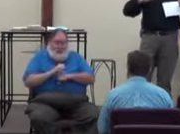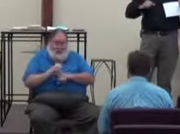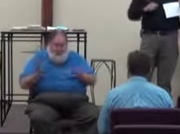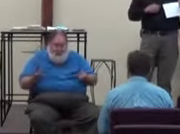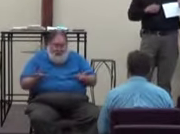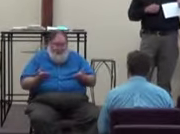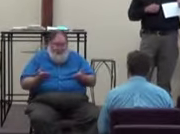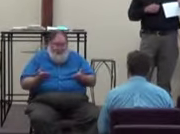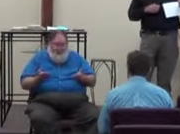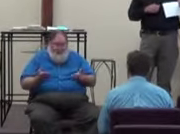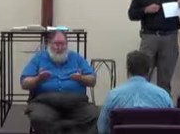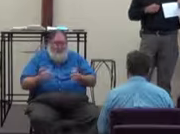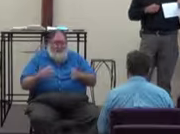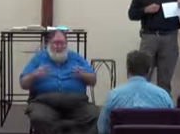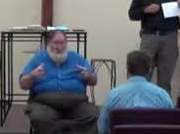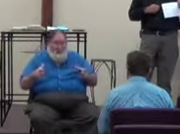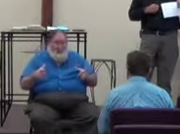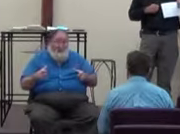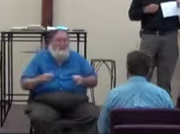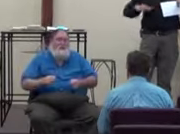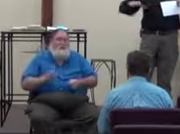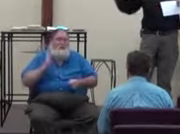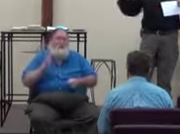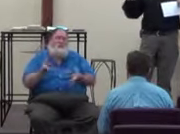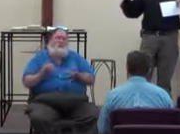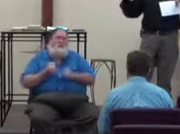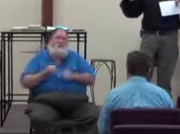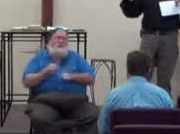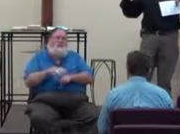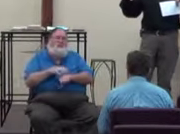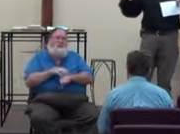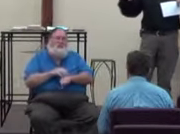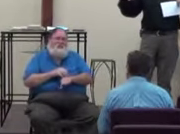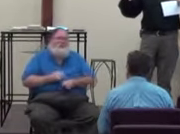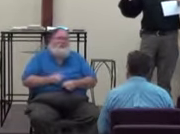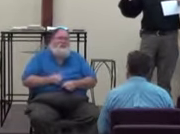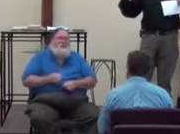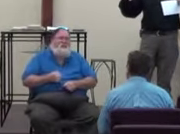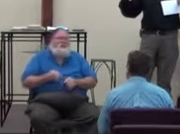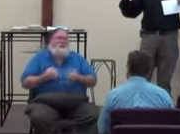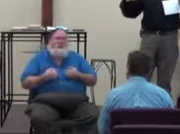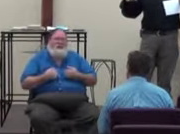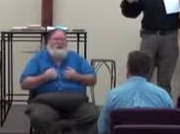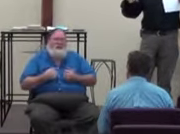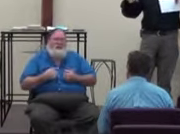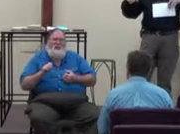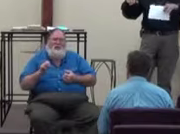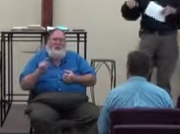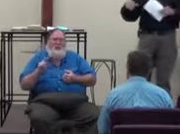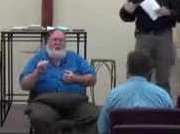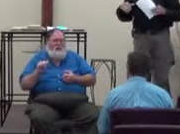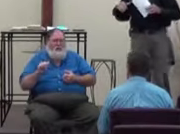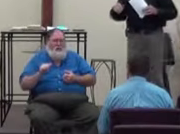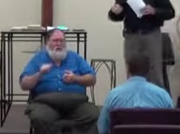dealing with Kevin's wife, Tara, this week. I've had her on the prayer chain, and we've all been praying for her.